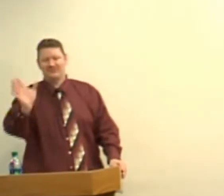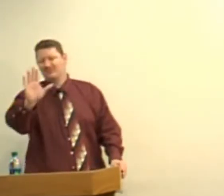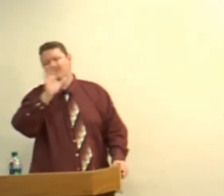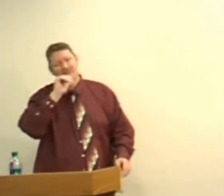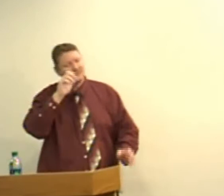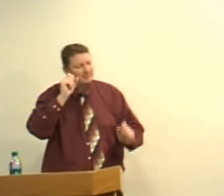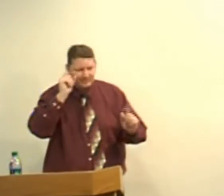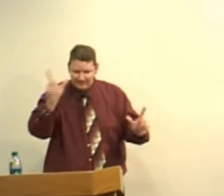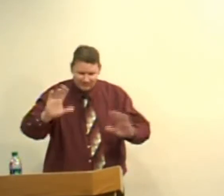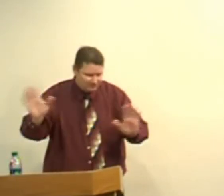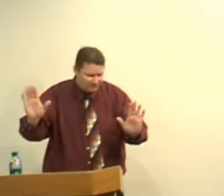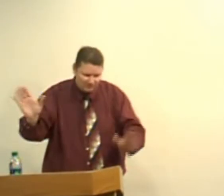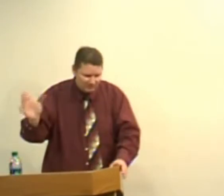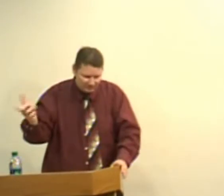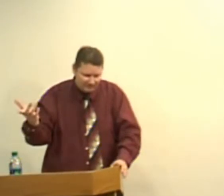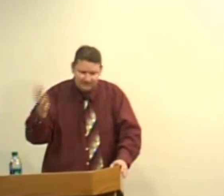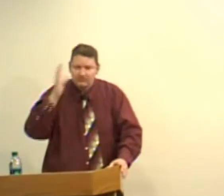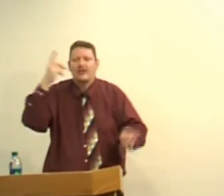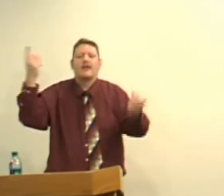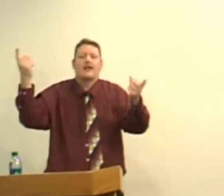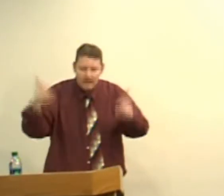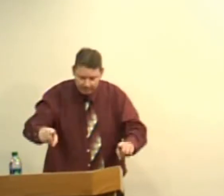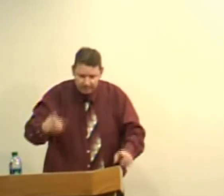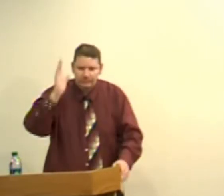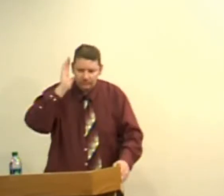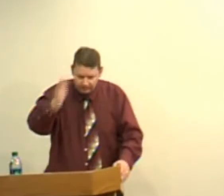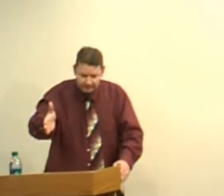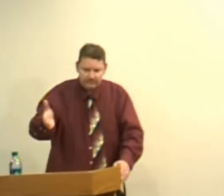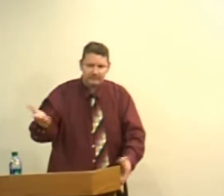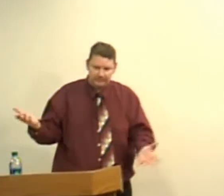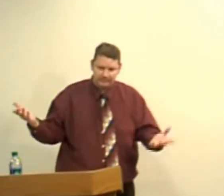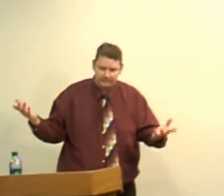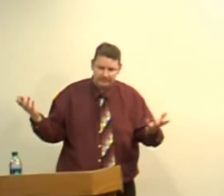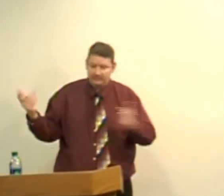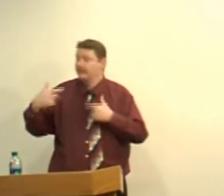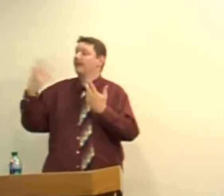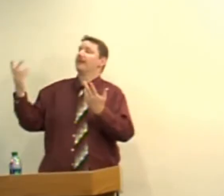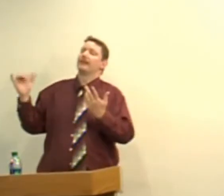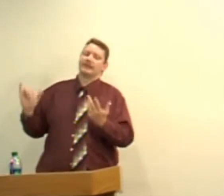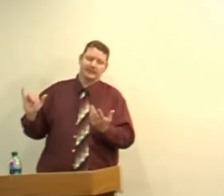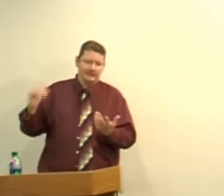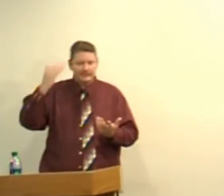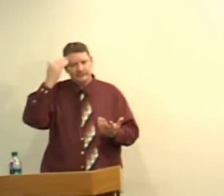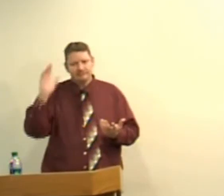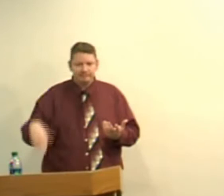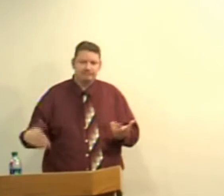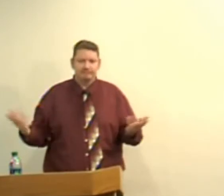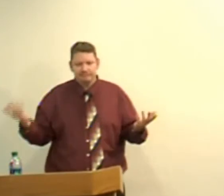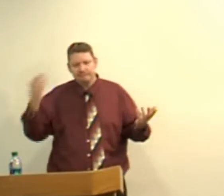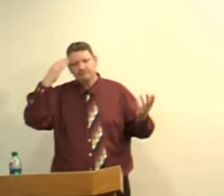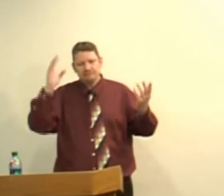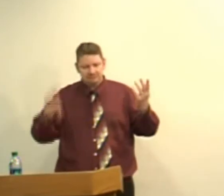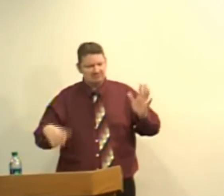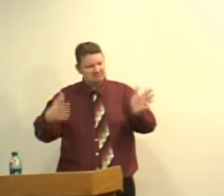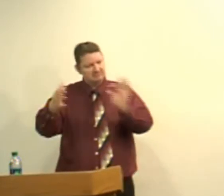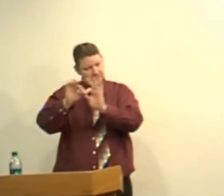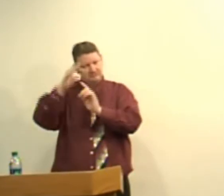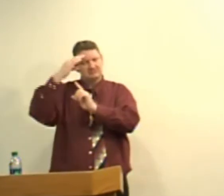the world blames you because you are a Christian. It will happen. It will happen. And we know. We should just